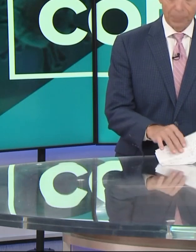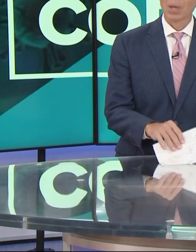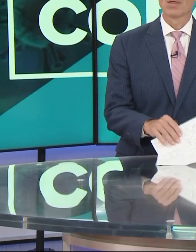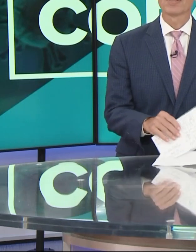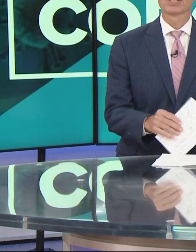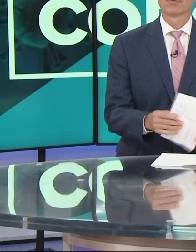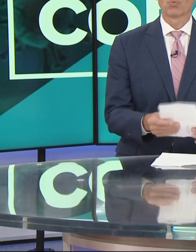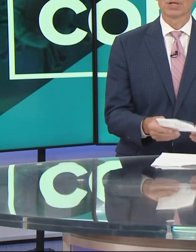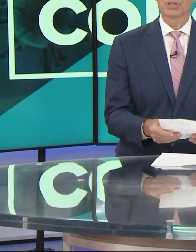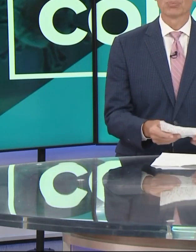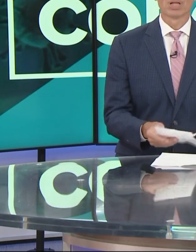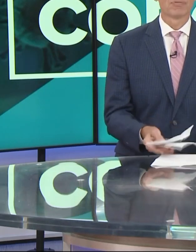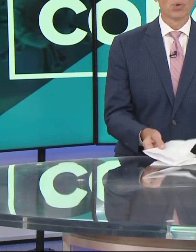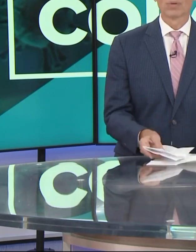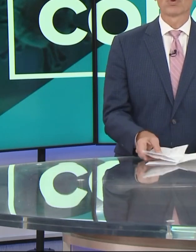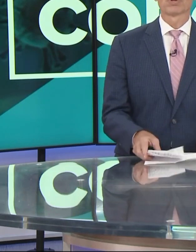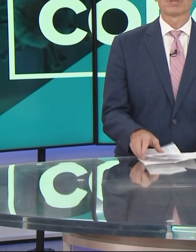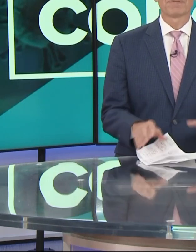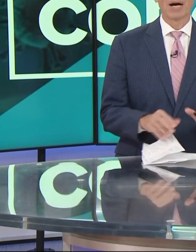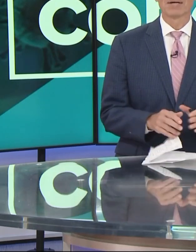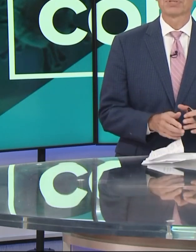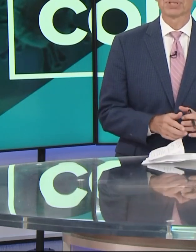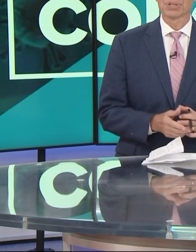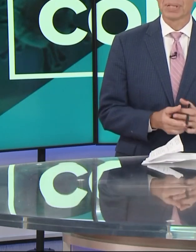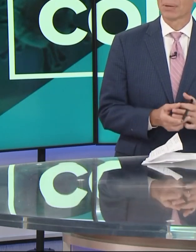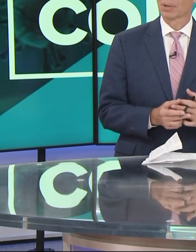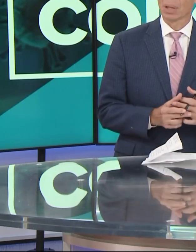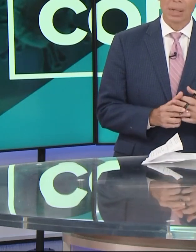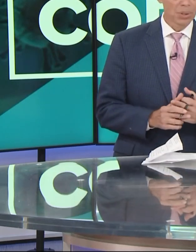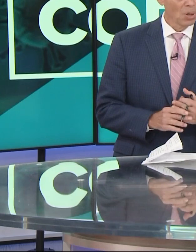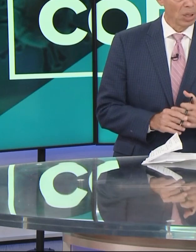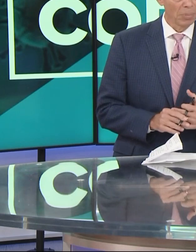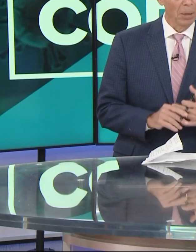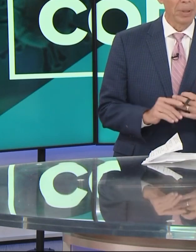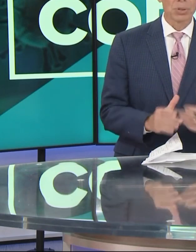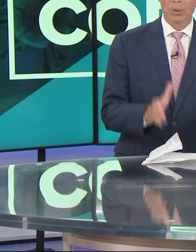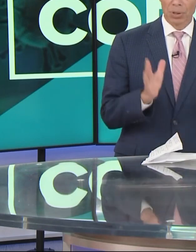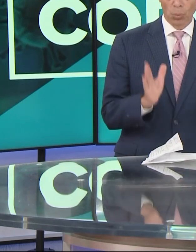time. Thank you for watching. We'll have more, of course, at 5, 6, and 10. A lot